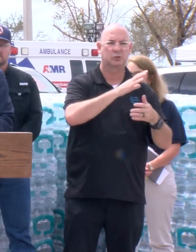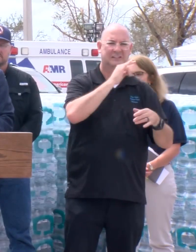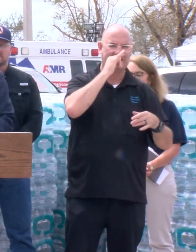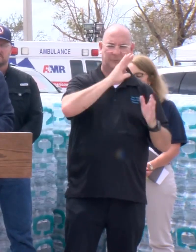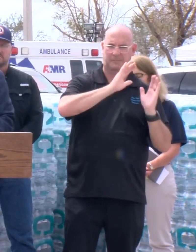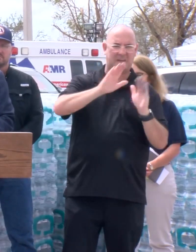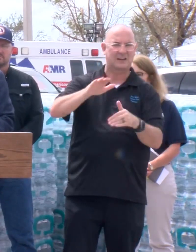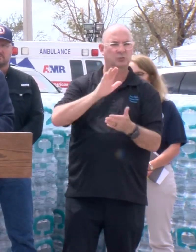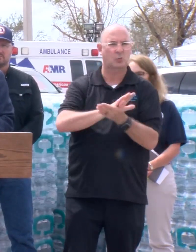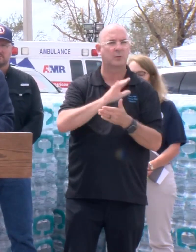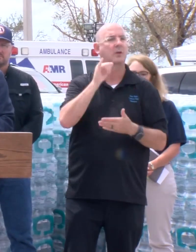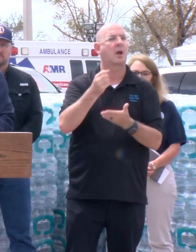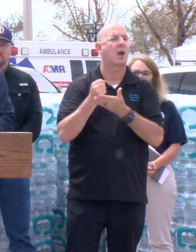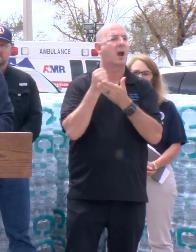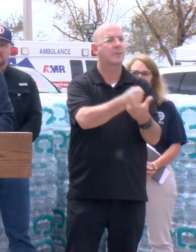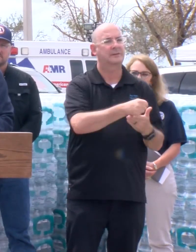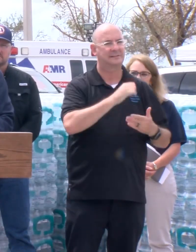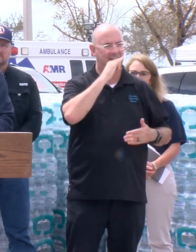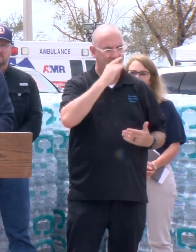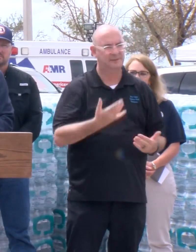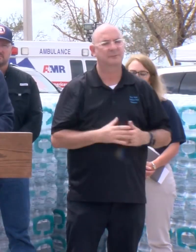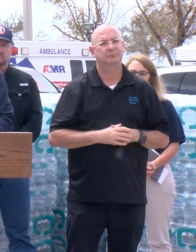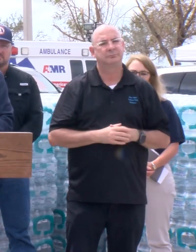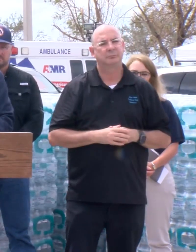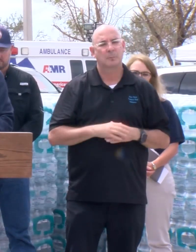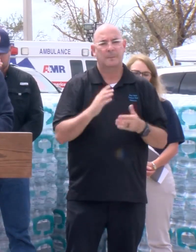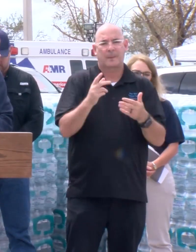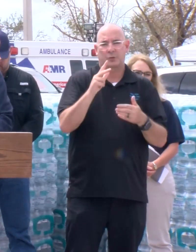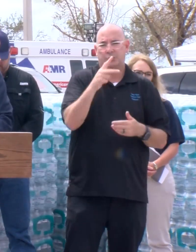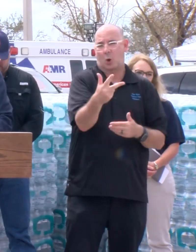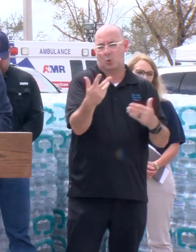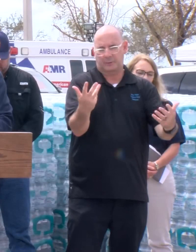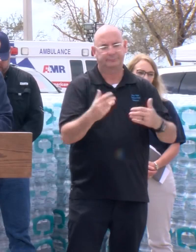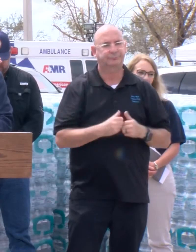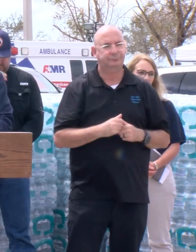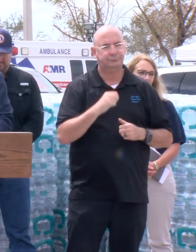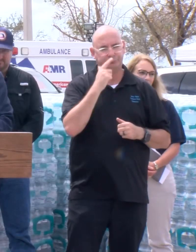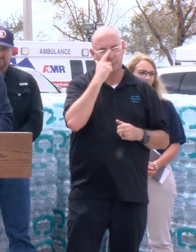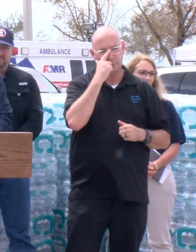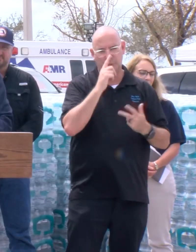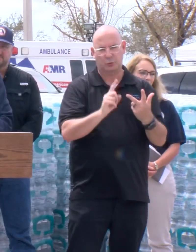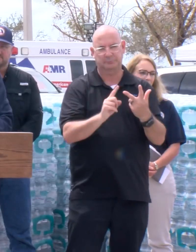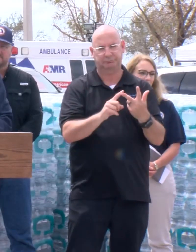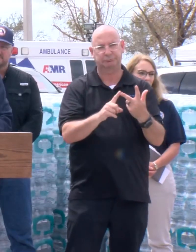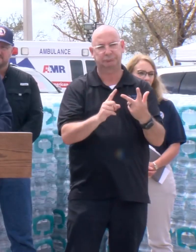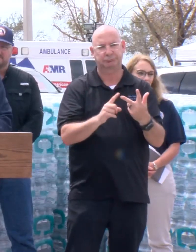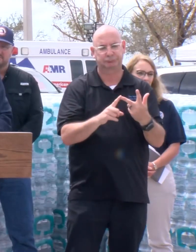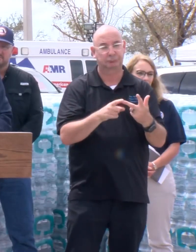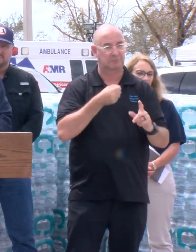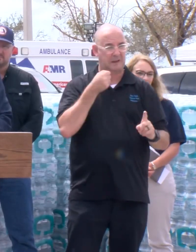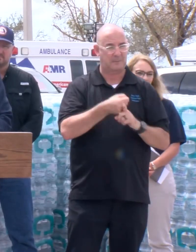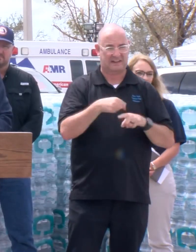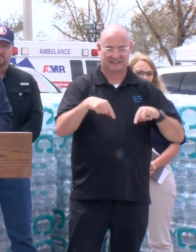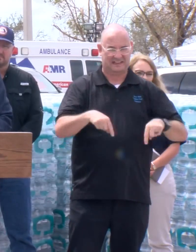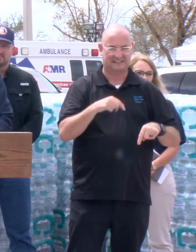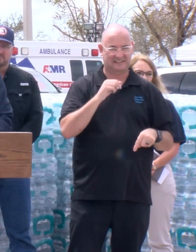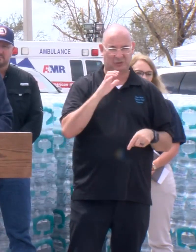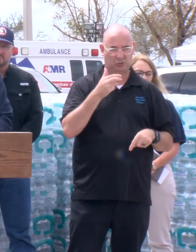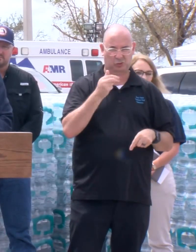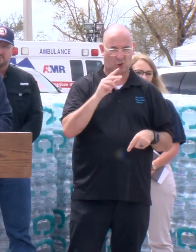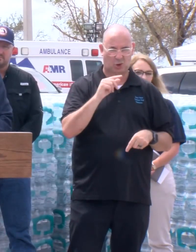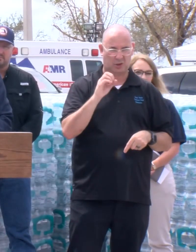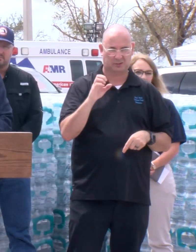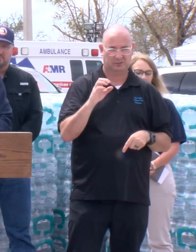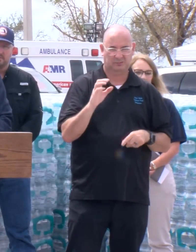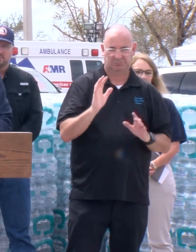So a third thing we're announcing today, it doesn't impact this area directly, but I think it shows the